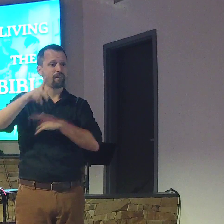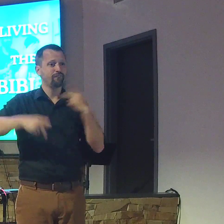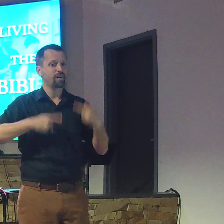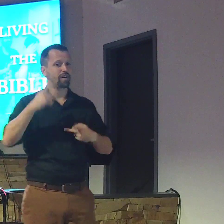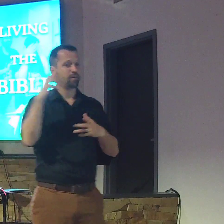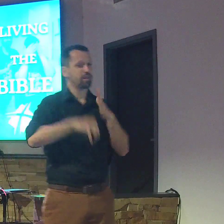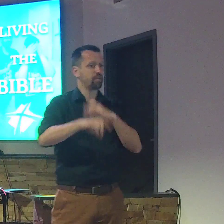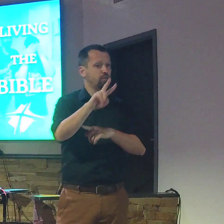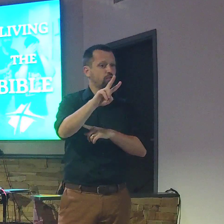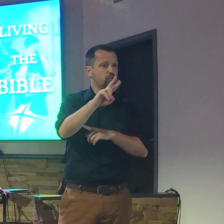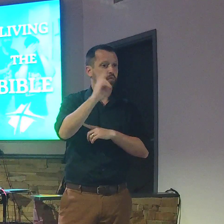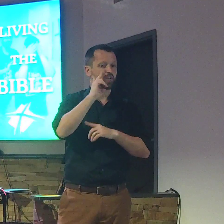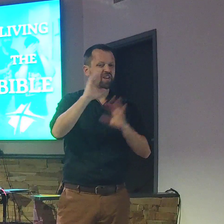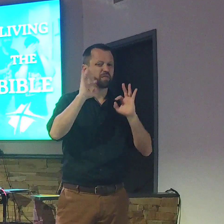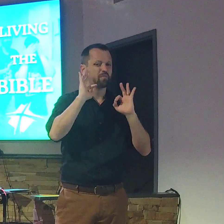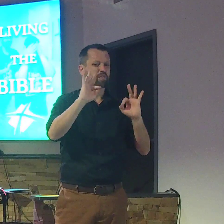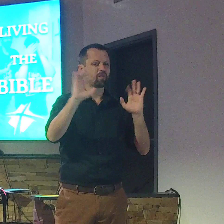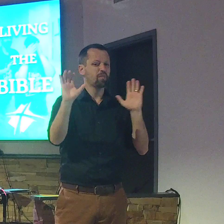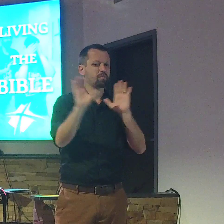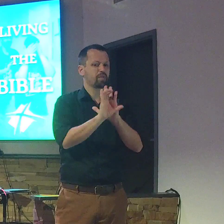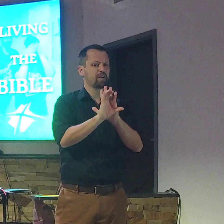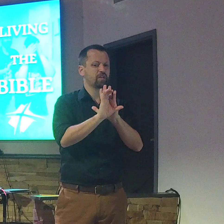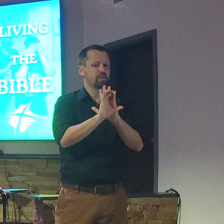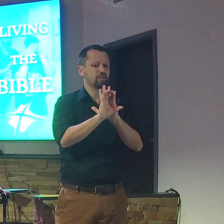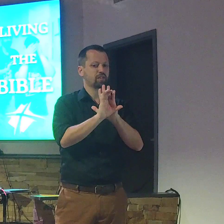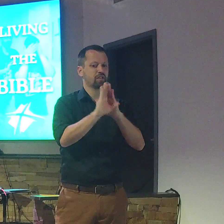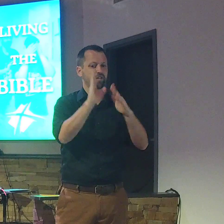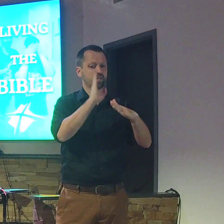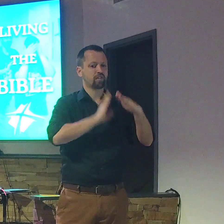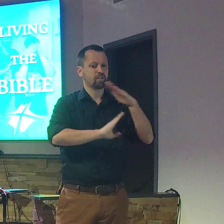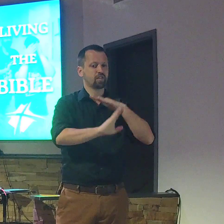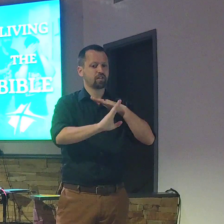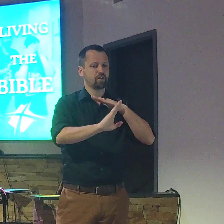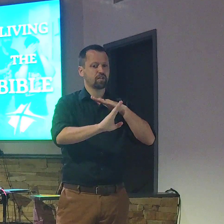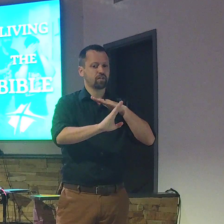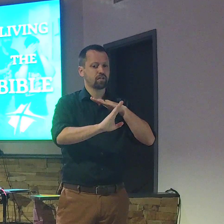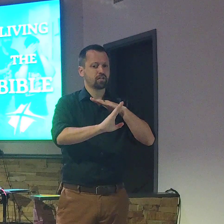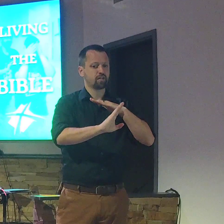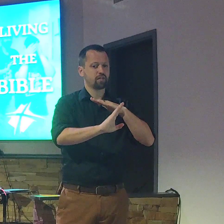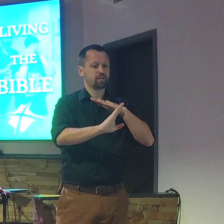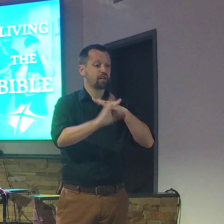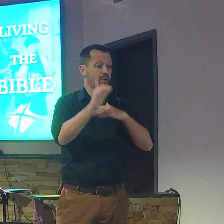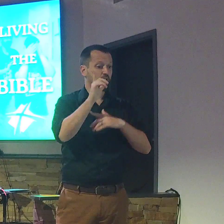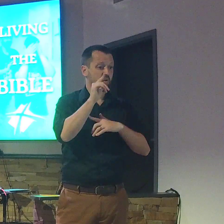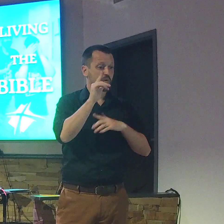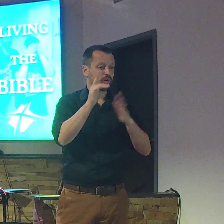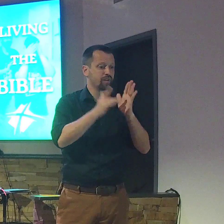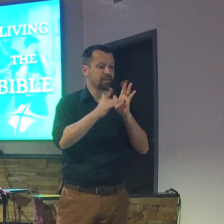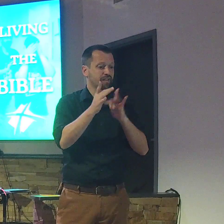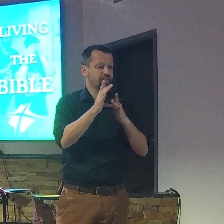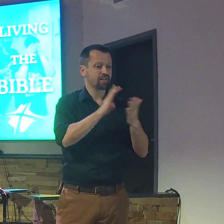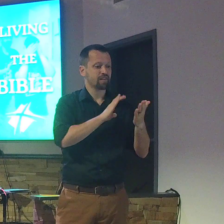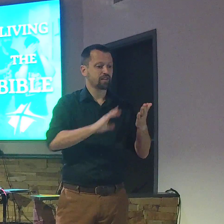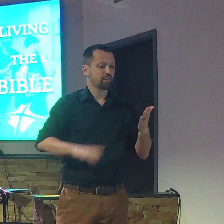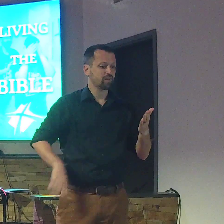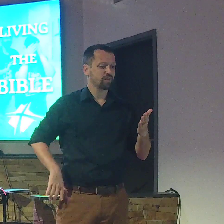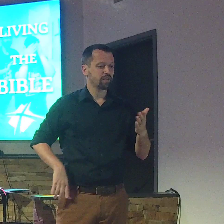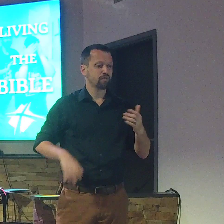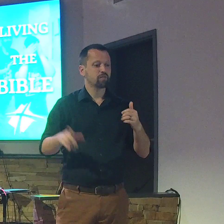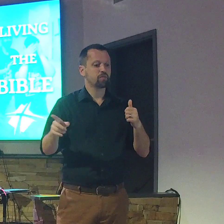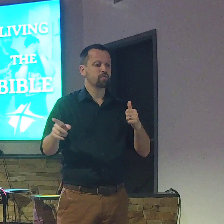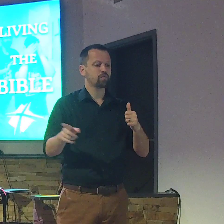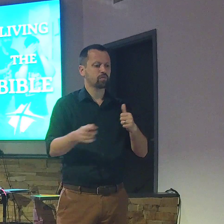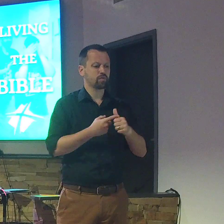the perfect picture of humility. And it features Jesus Christ. But before we read this, I want you to think about